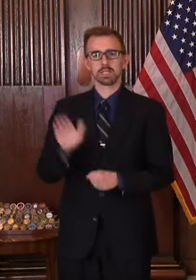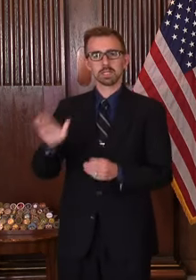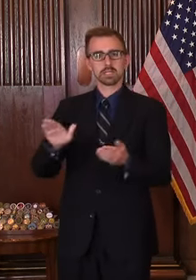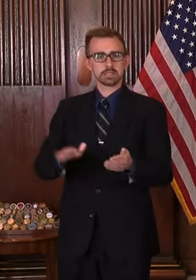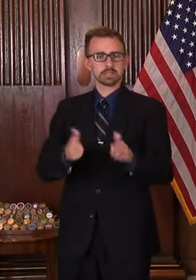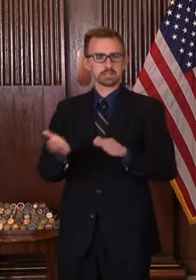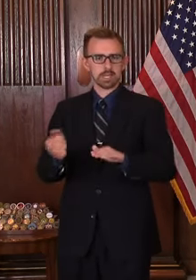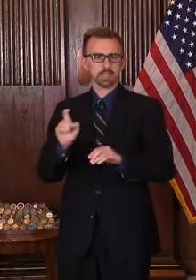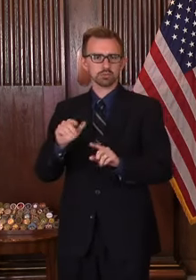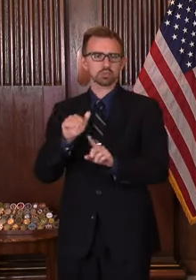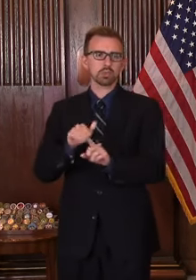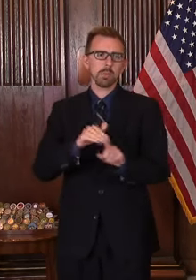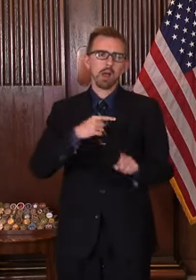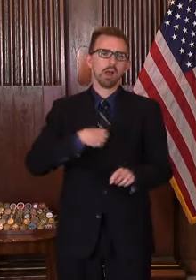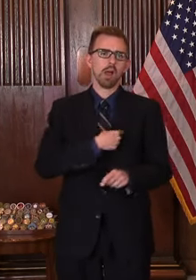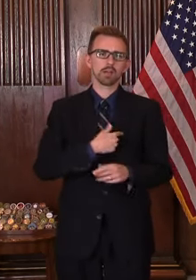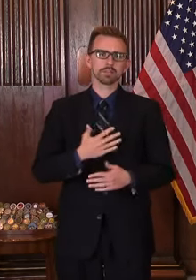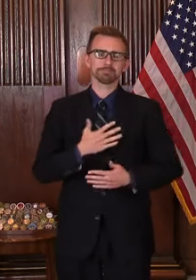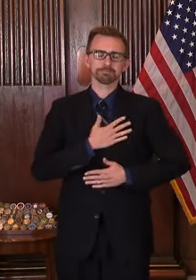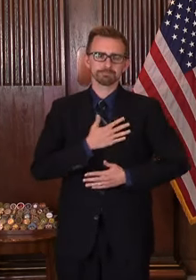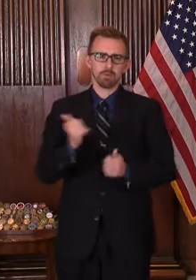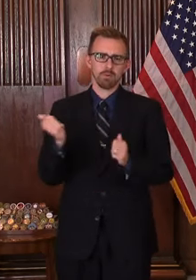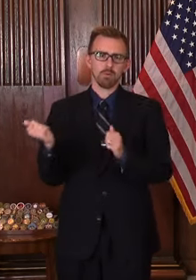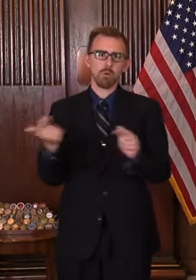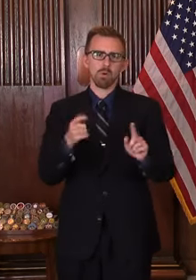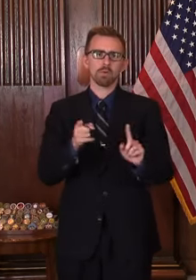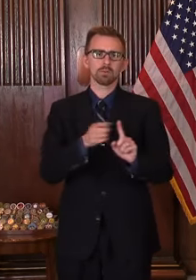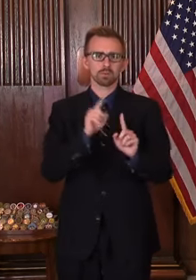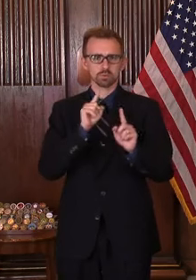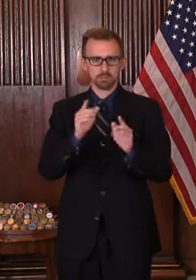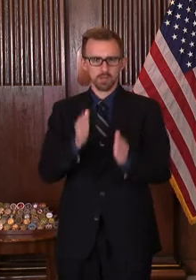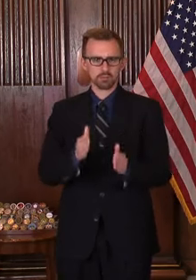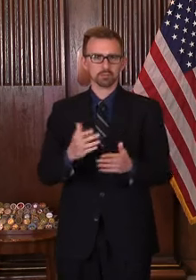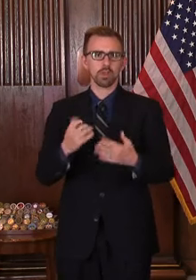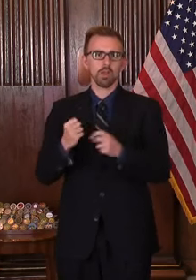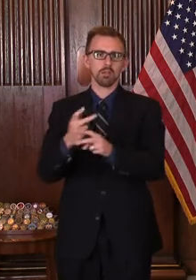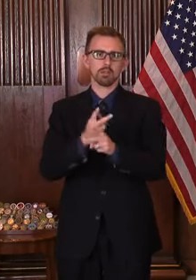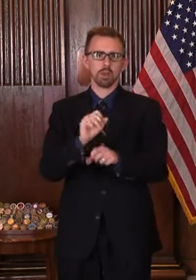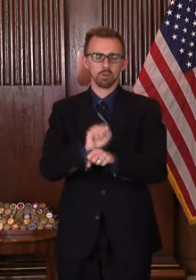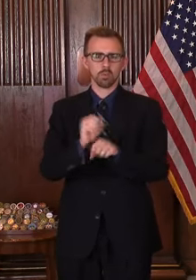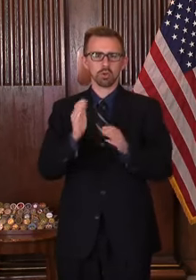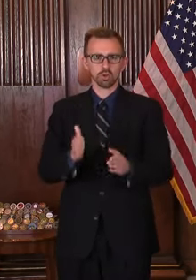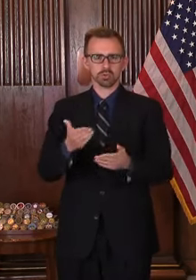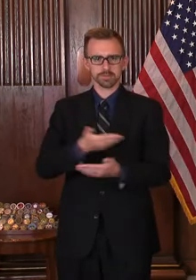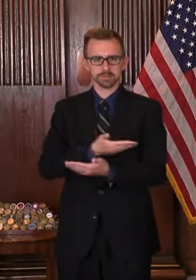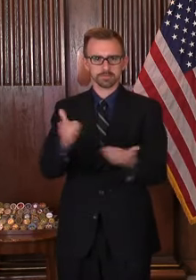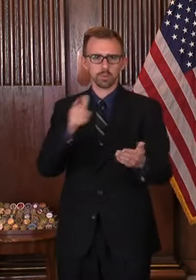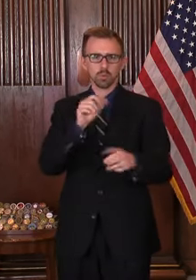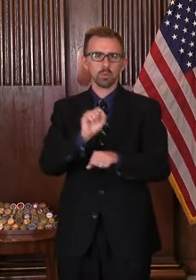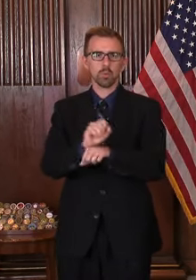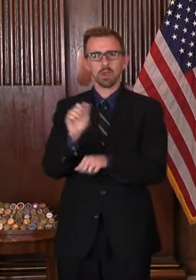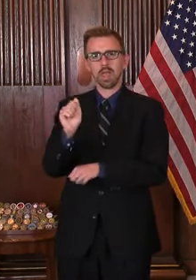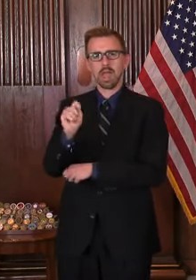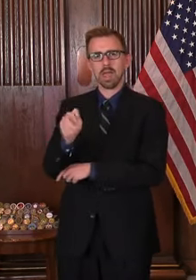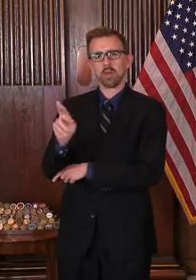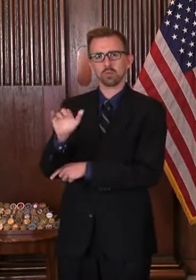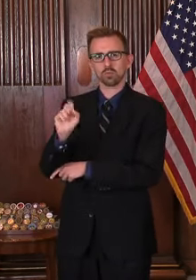serve as a reminder to appreciate all of our first responders and healthcare workers serving on the front line